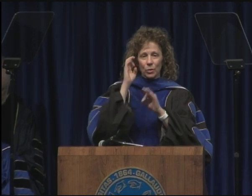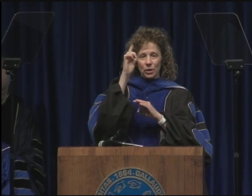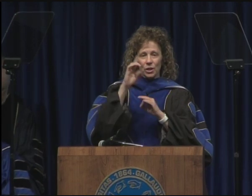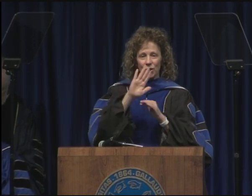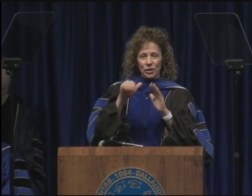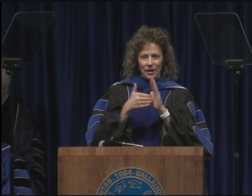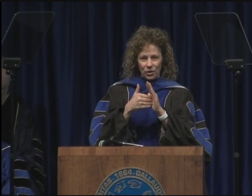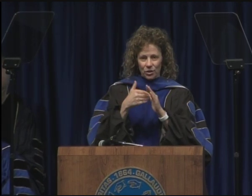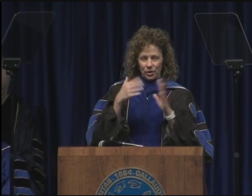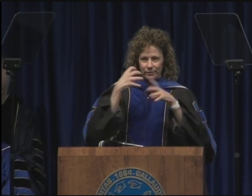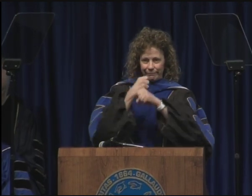Education Center,